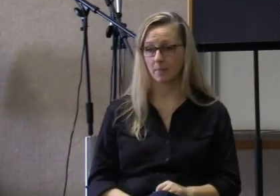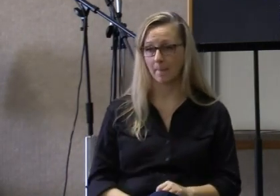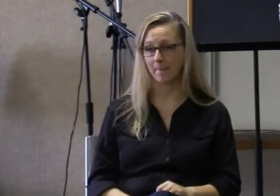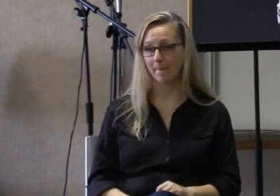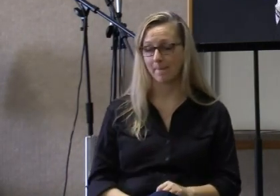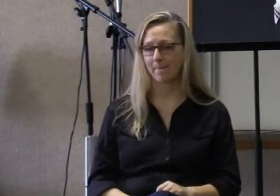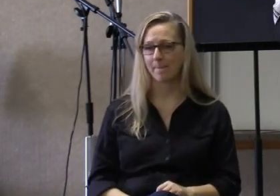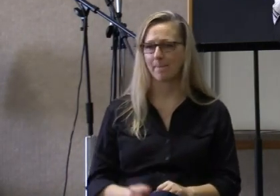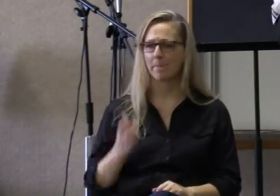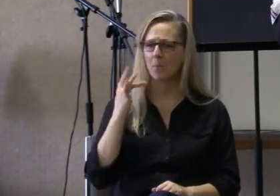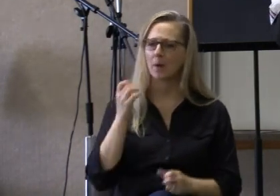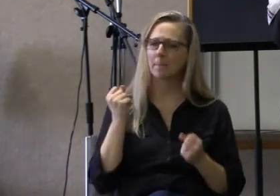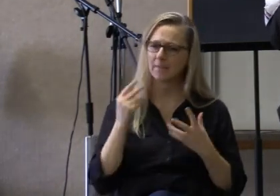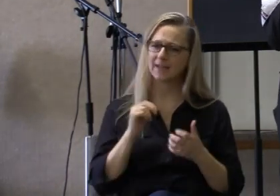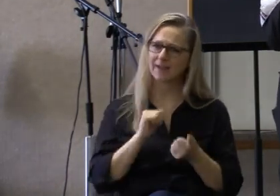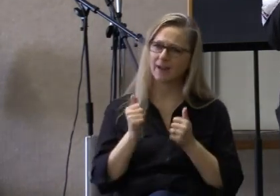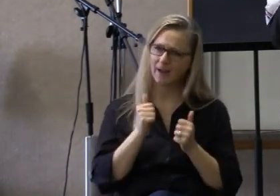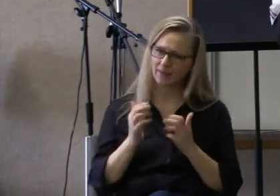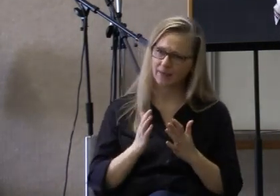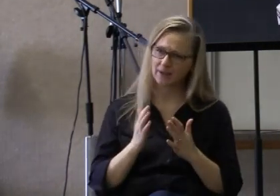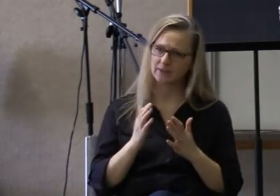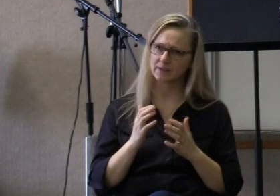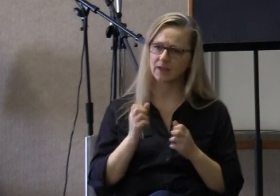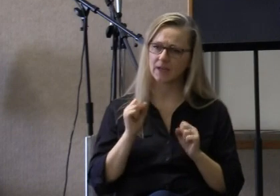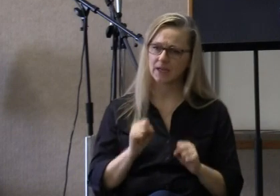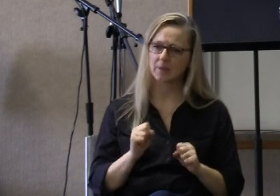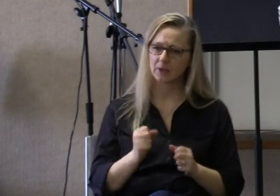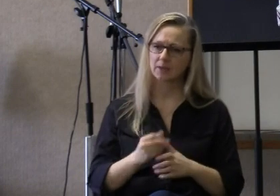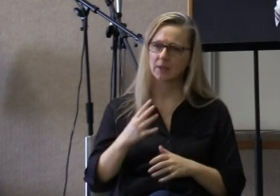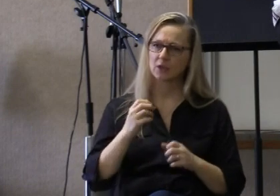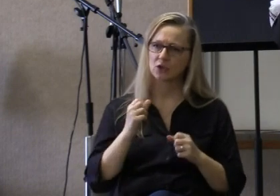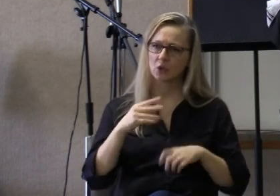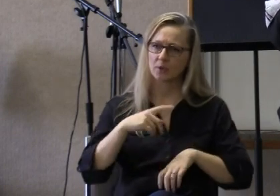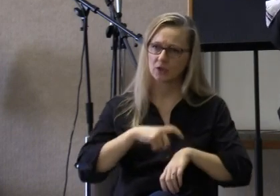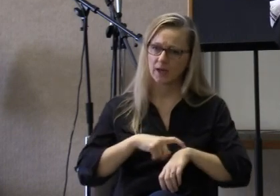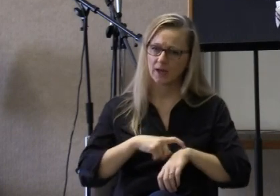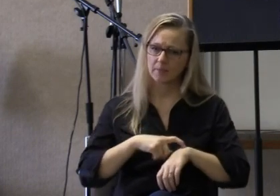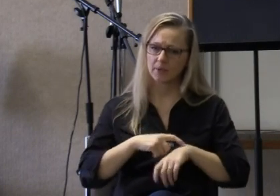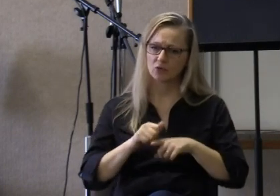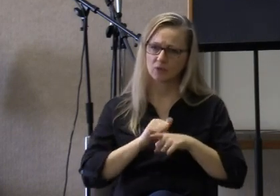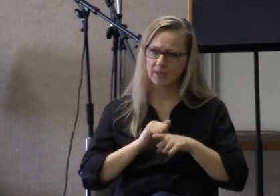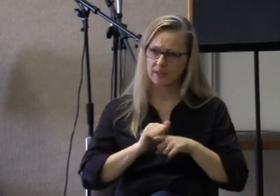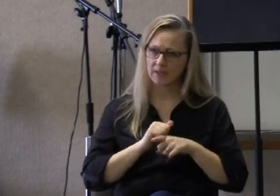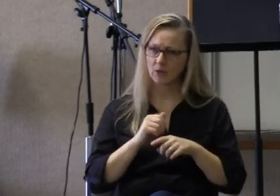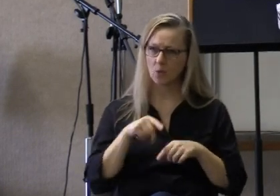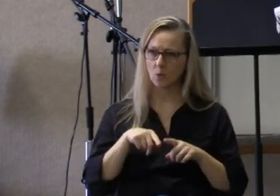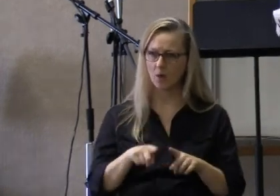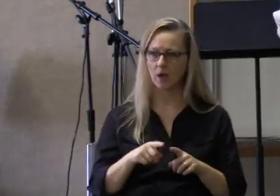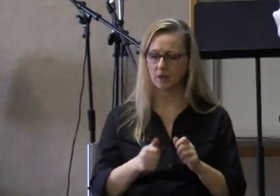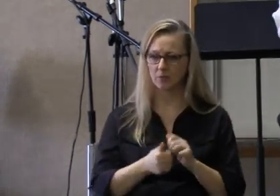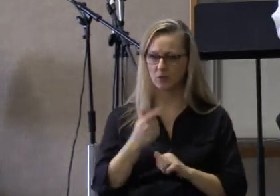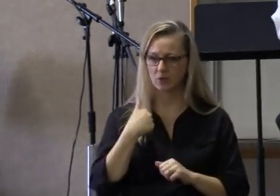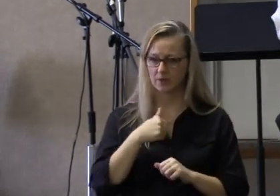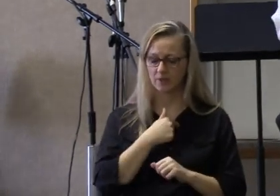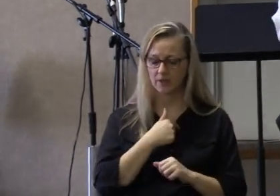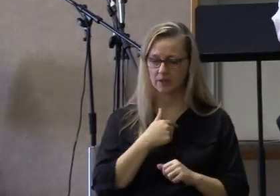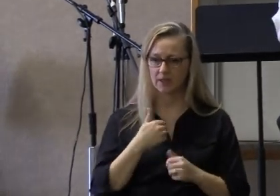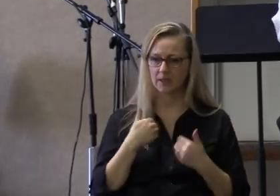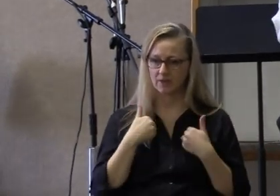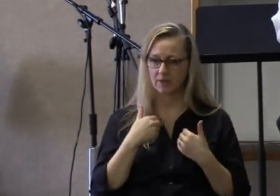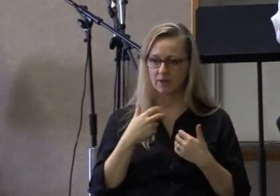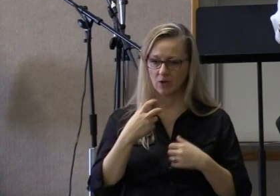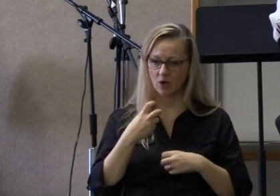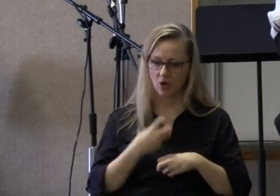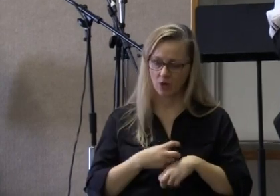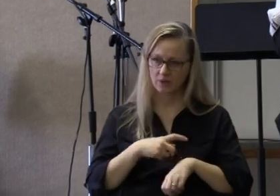Why are many athletes able to spend so much time and effort training while most of us find it difficult to spend only a few hours a week working